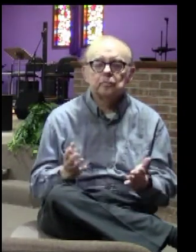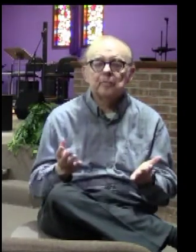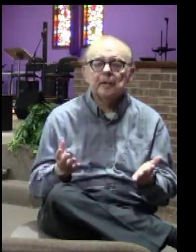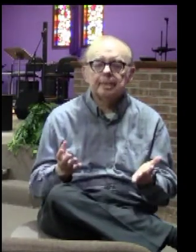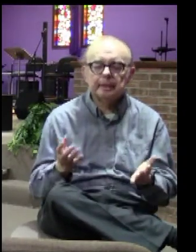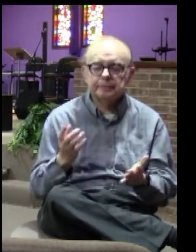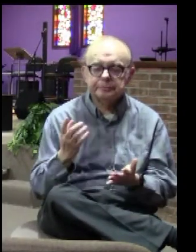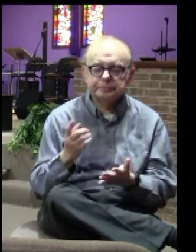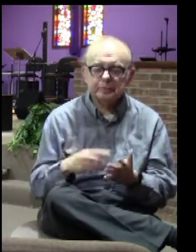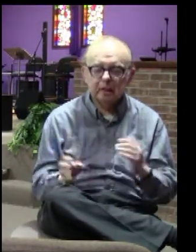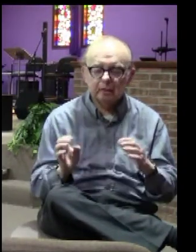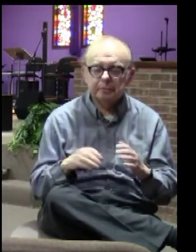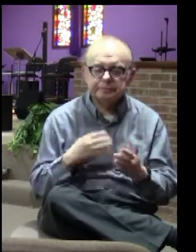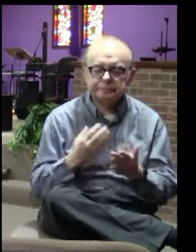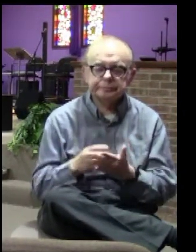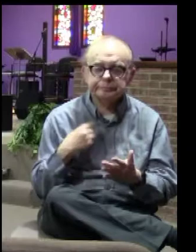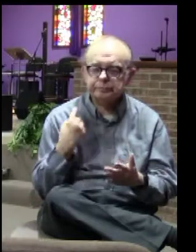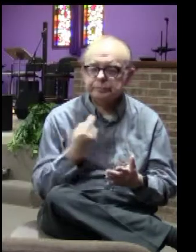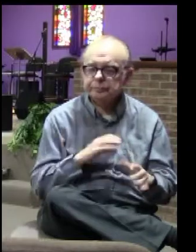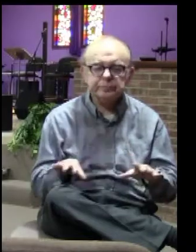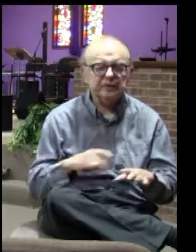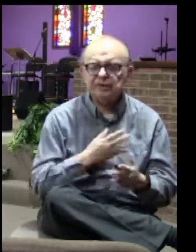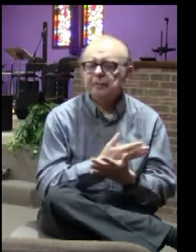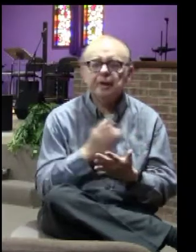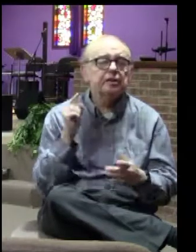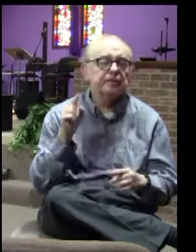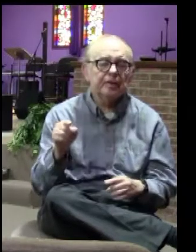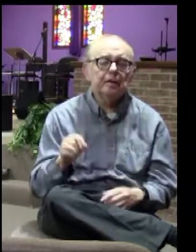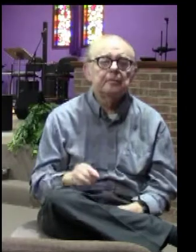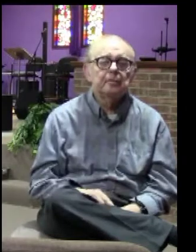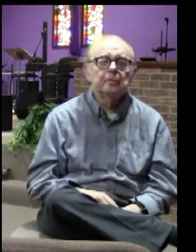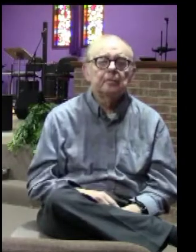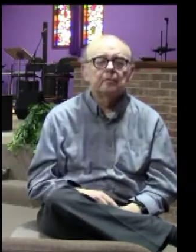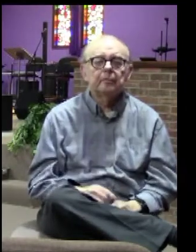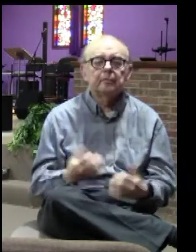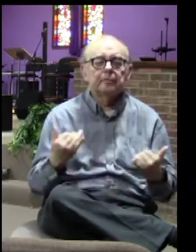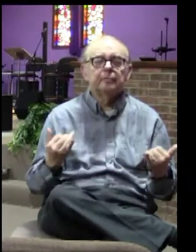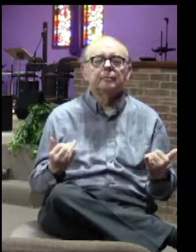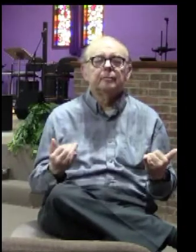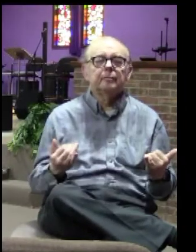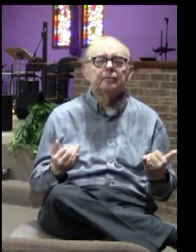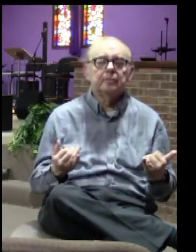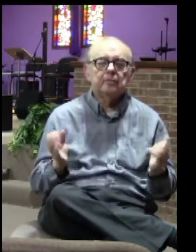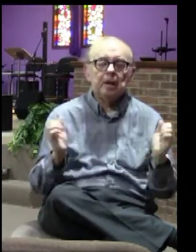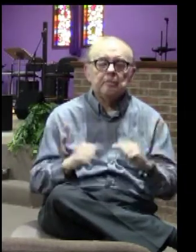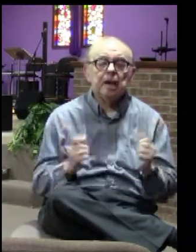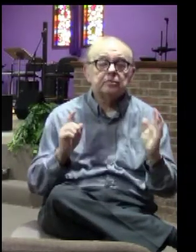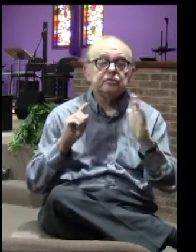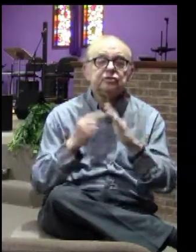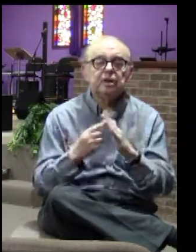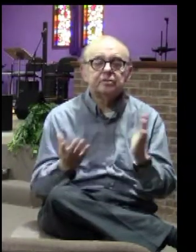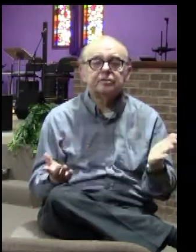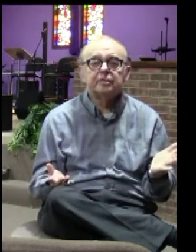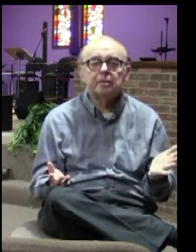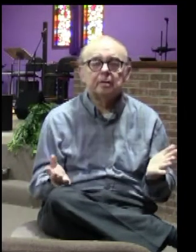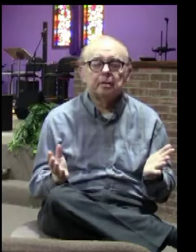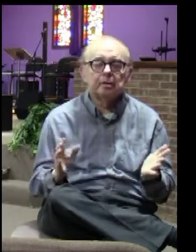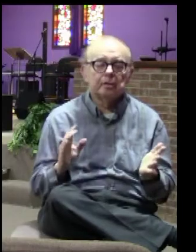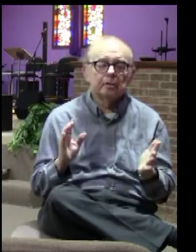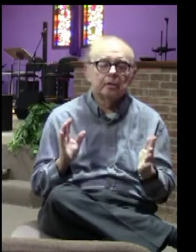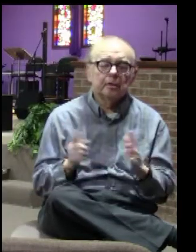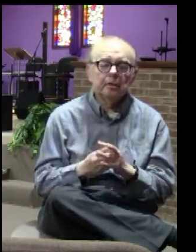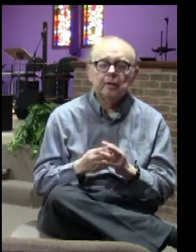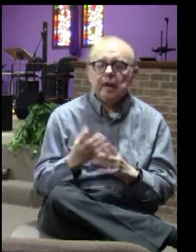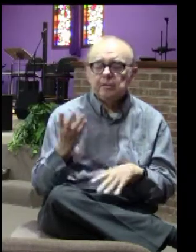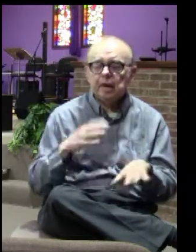is whatever they did to us, we're going to do it back. And now the battle begins. We begin to